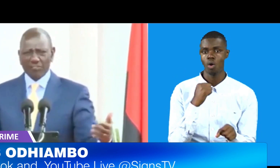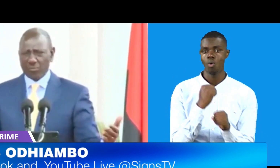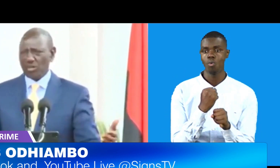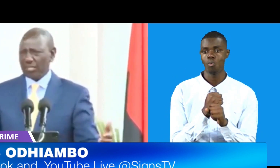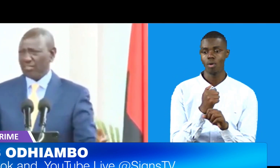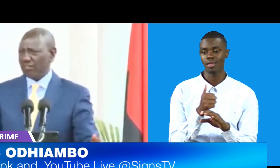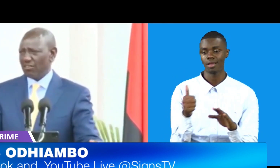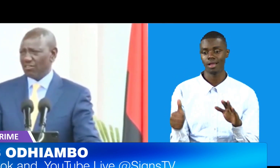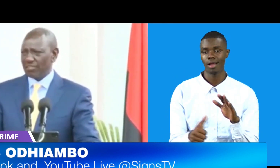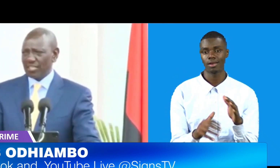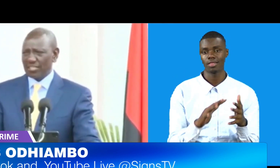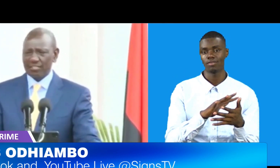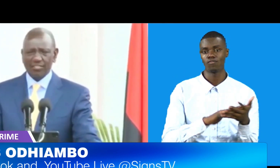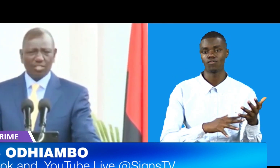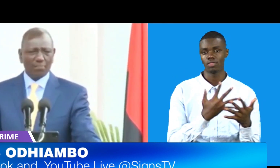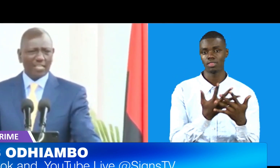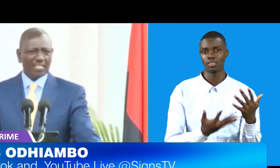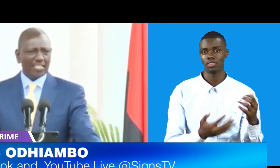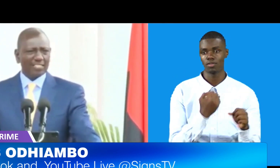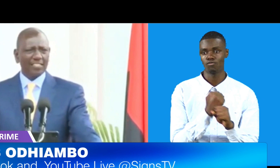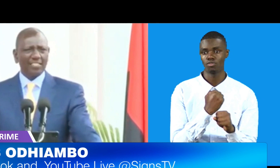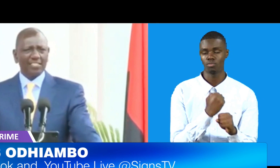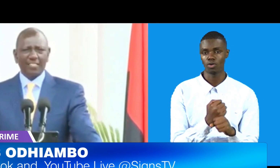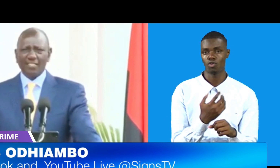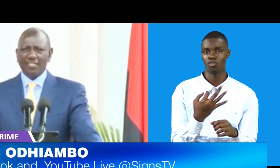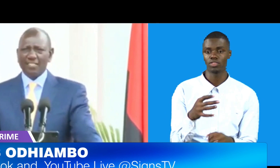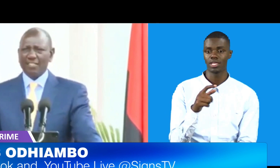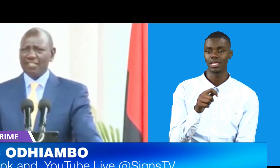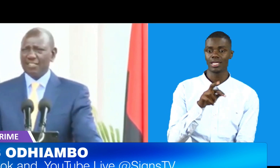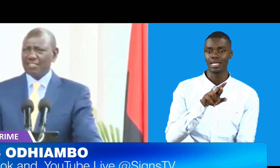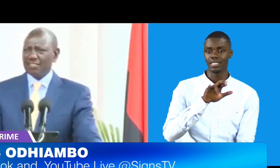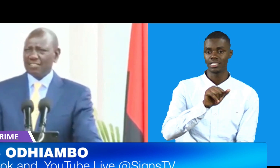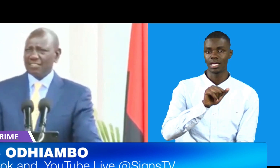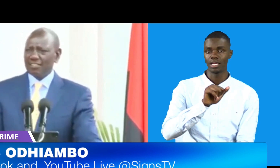the framework of the tripartite